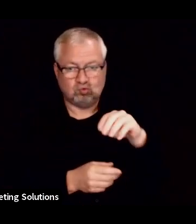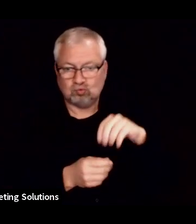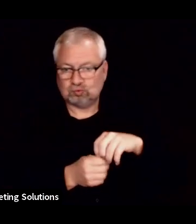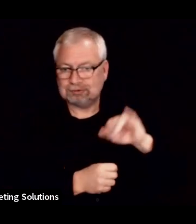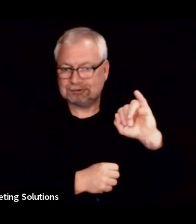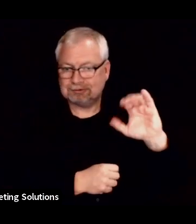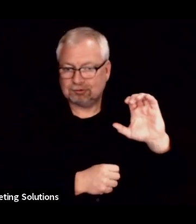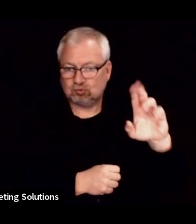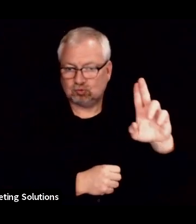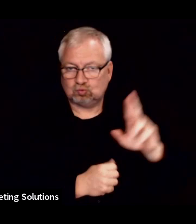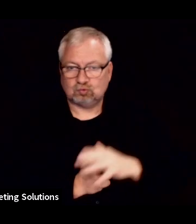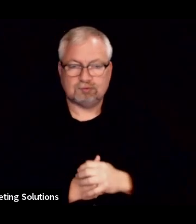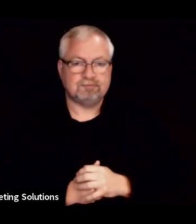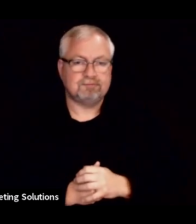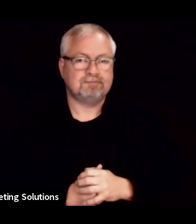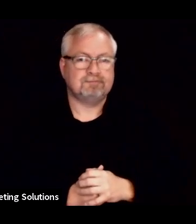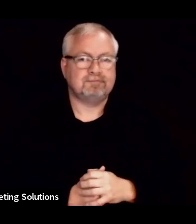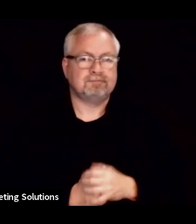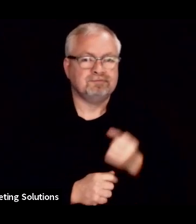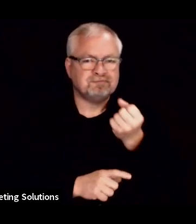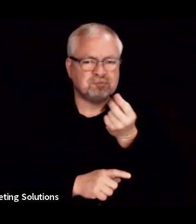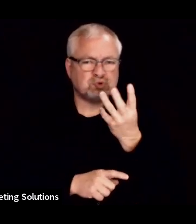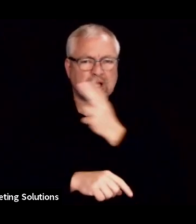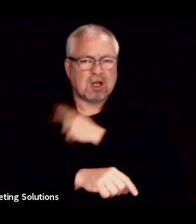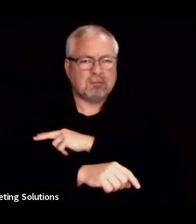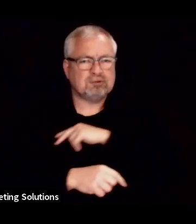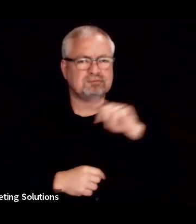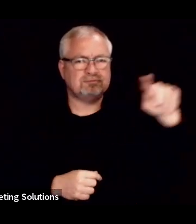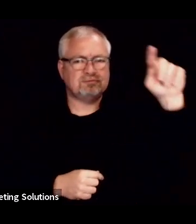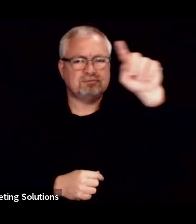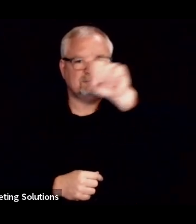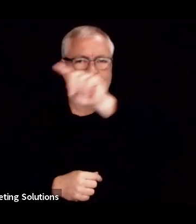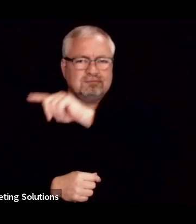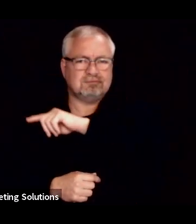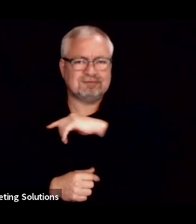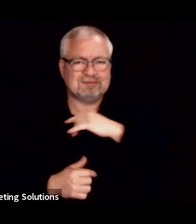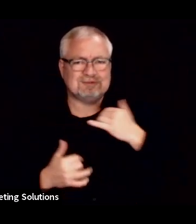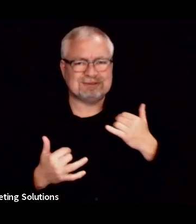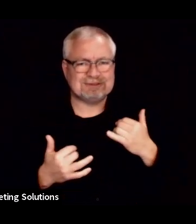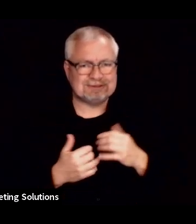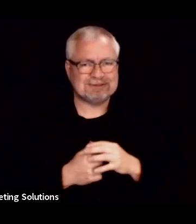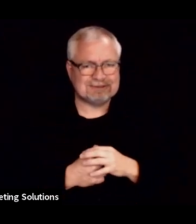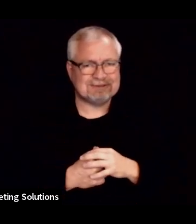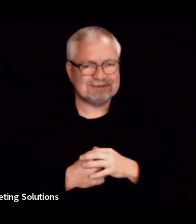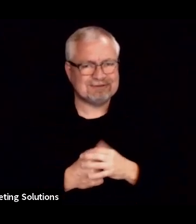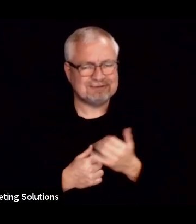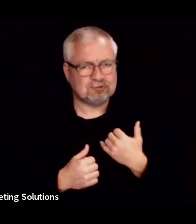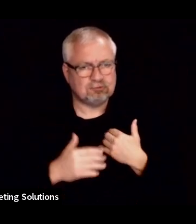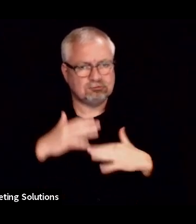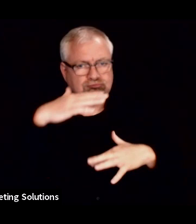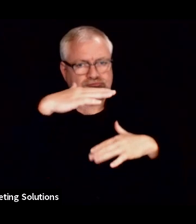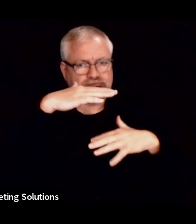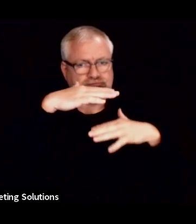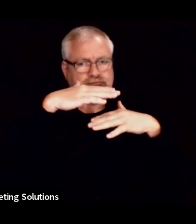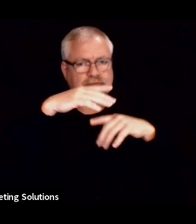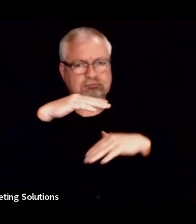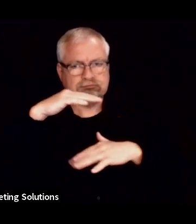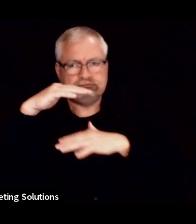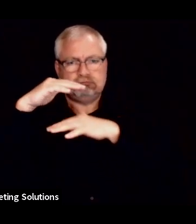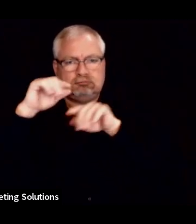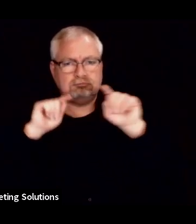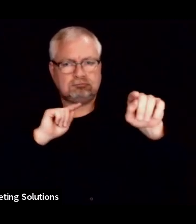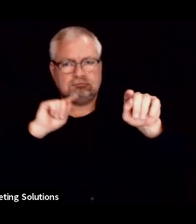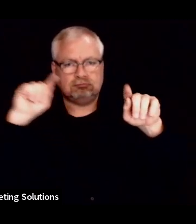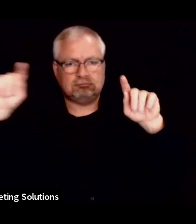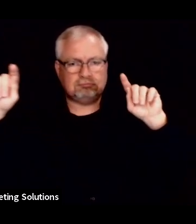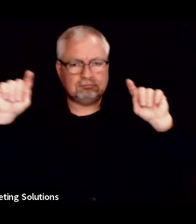the hospital's intensive care units are getting quite full at this stage. So important work is going on and